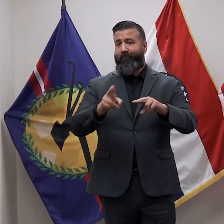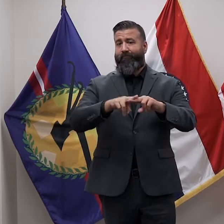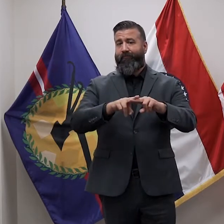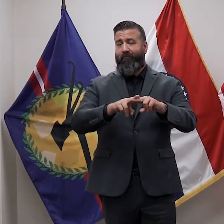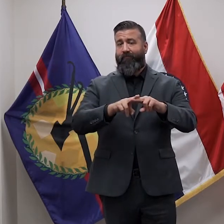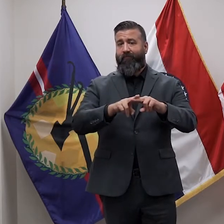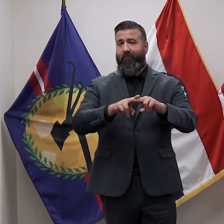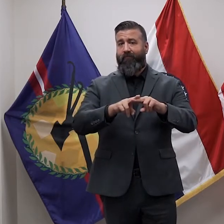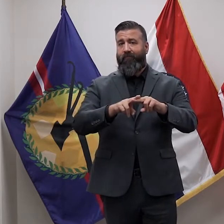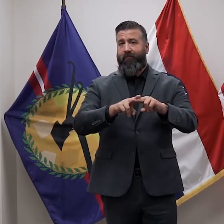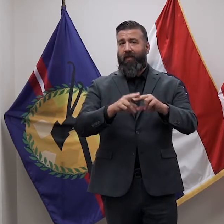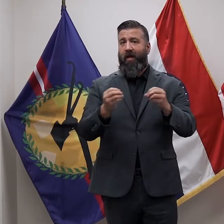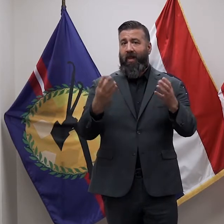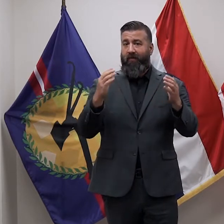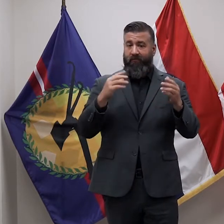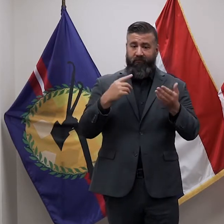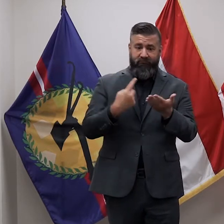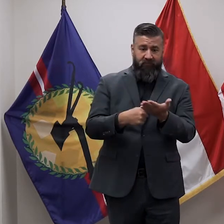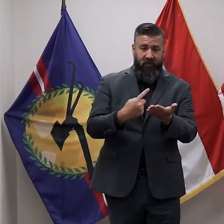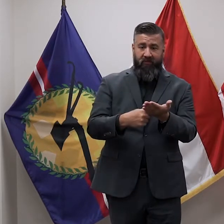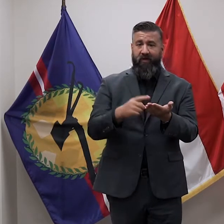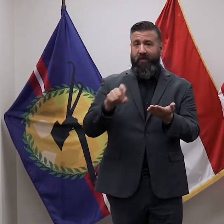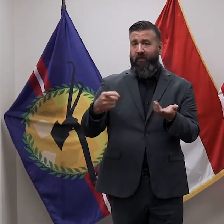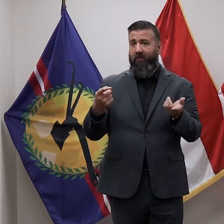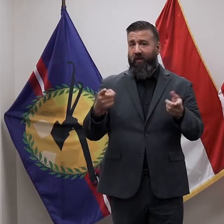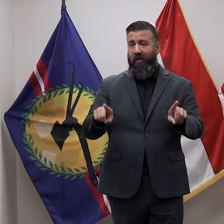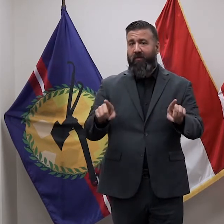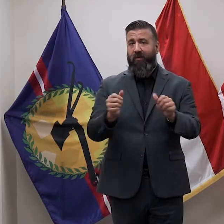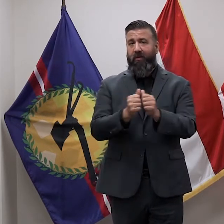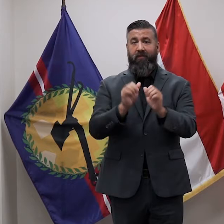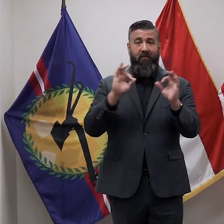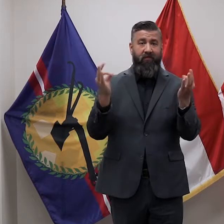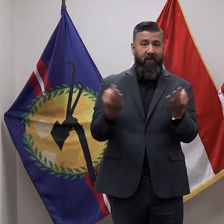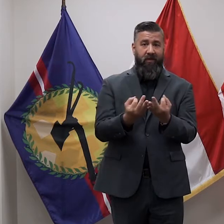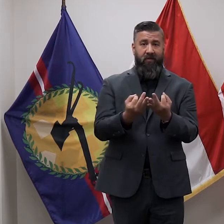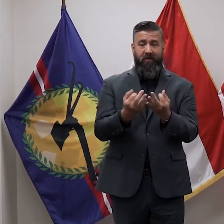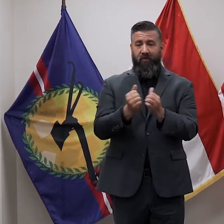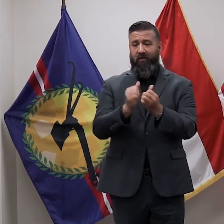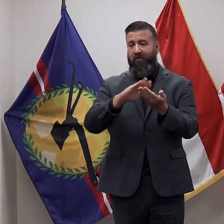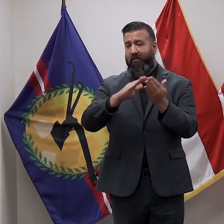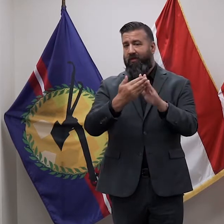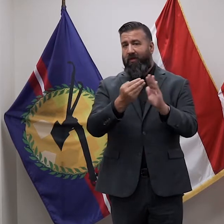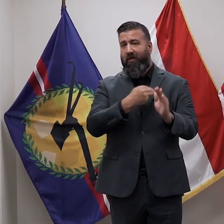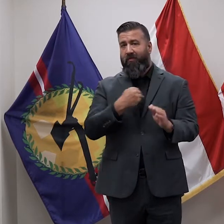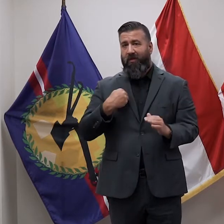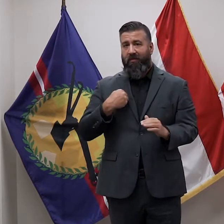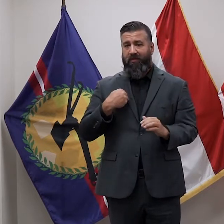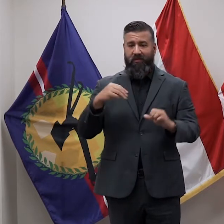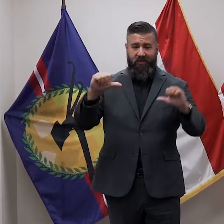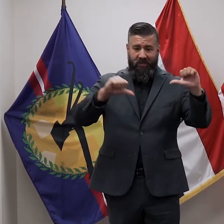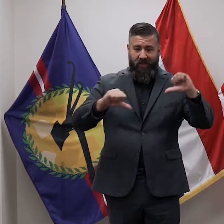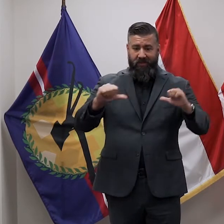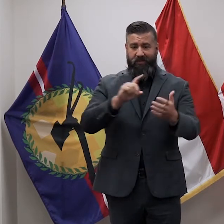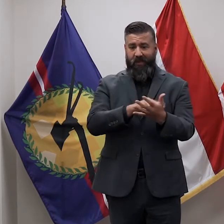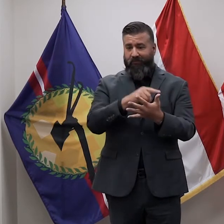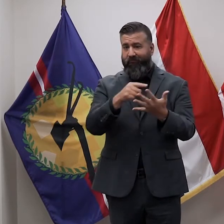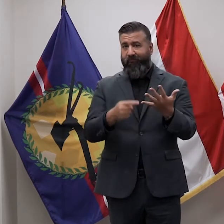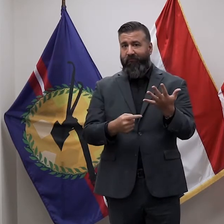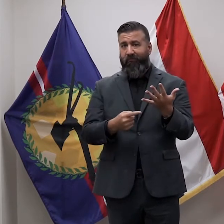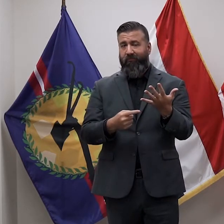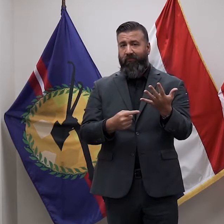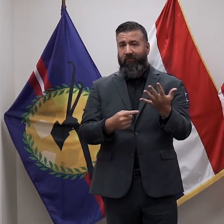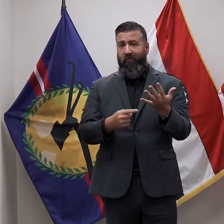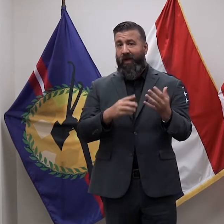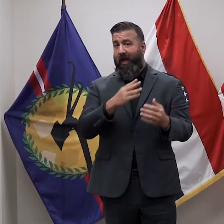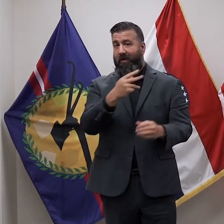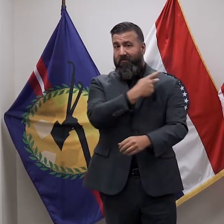there is a lot of conversations that need to happen among families, among community members, among medical providers, and those that they treat in